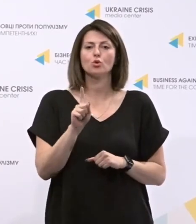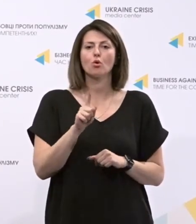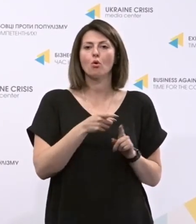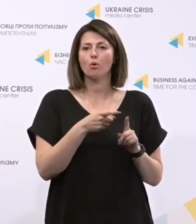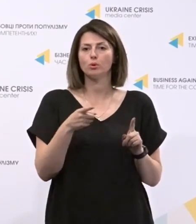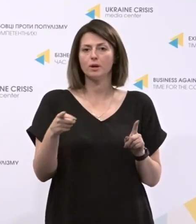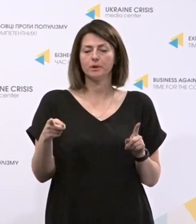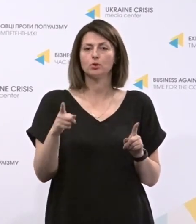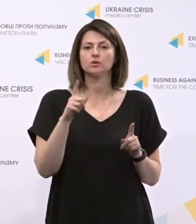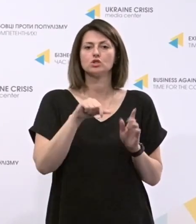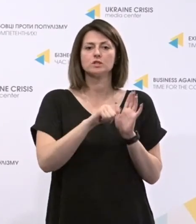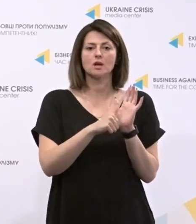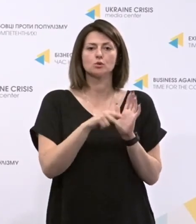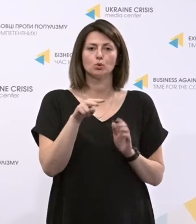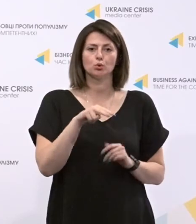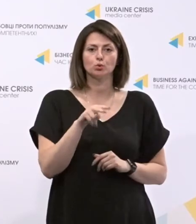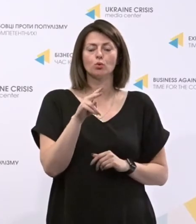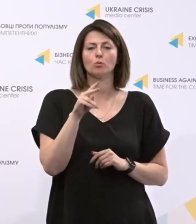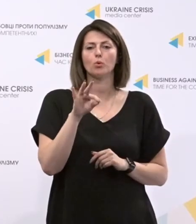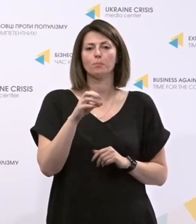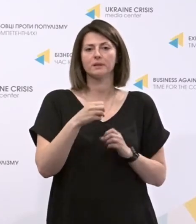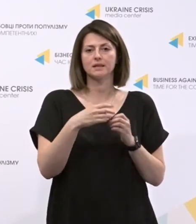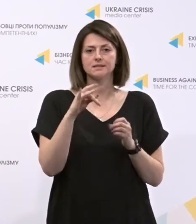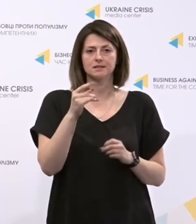15th of May 2018.